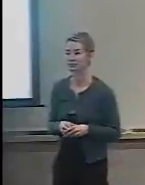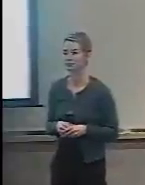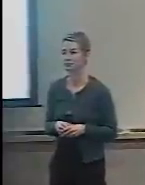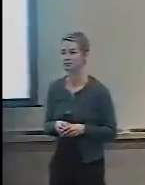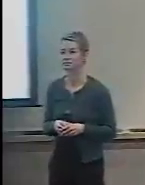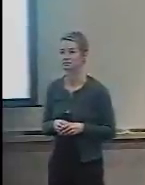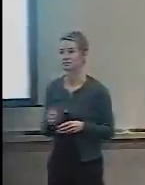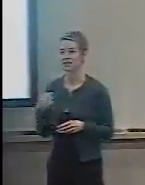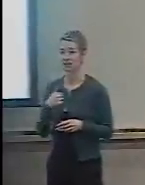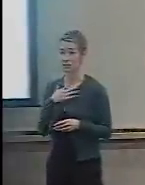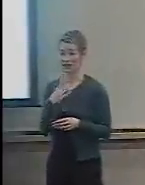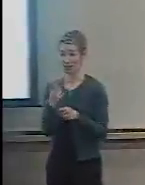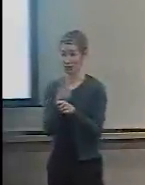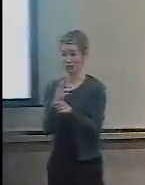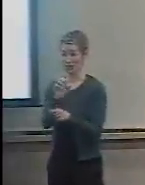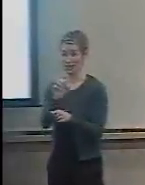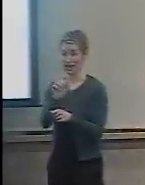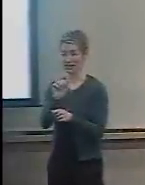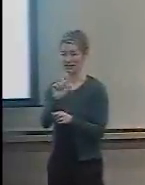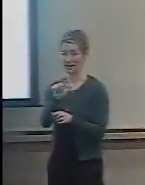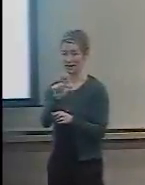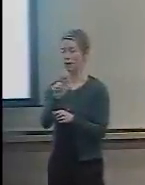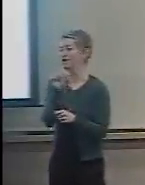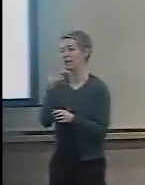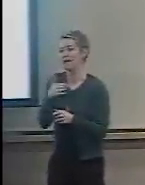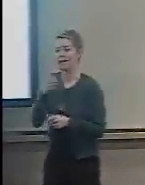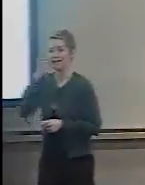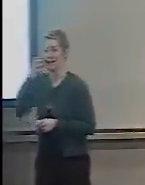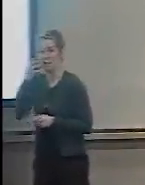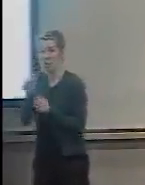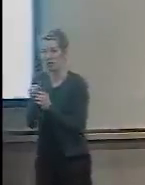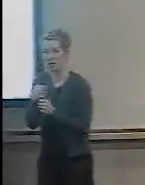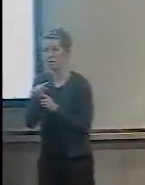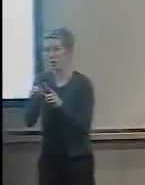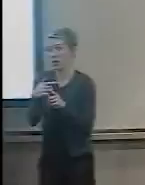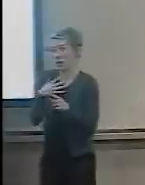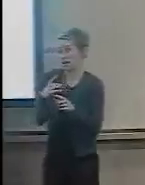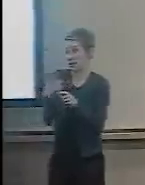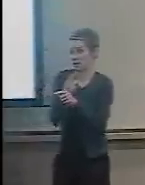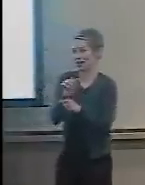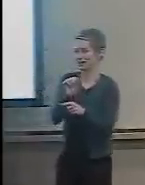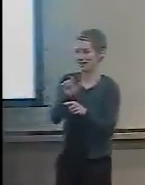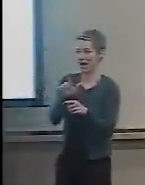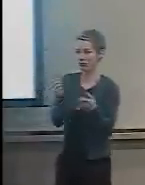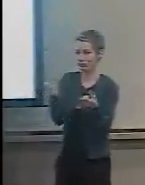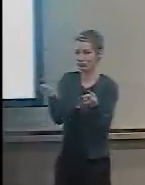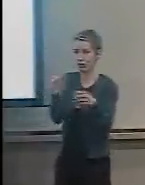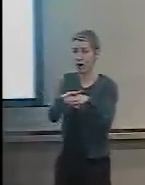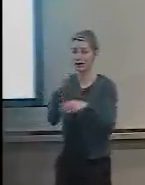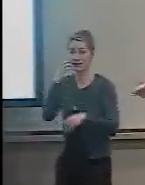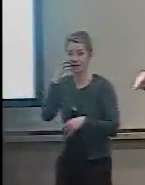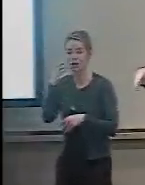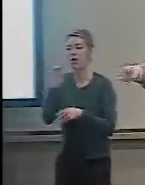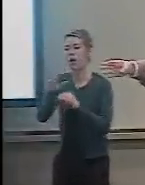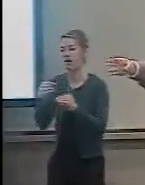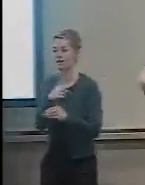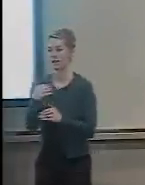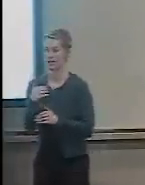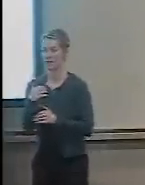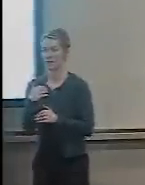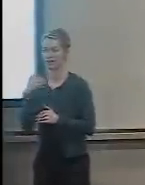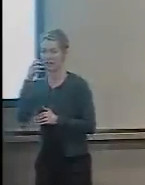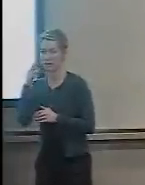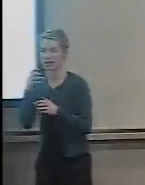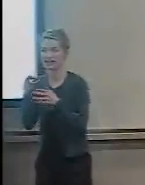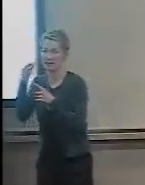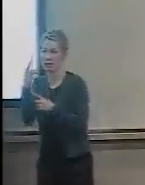So we'd like to use ASL on, I don't have my cell phone with me, but on a cell phone. We all have cell phones now, except for maybe these three gentlemen